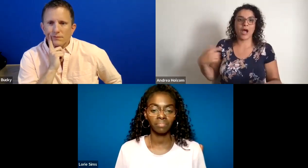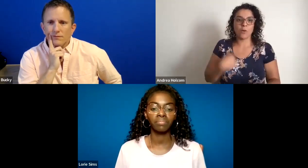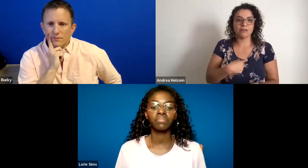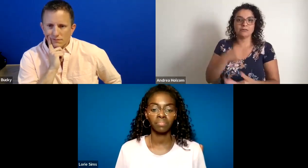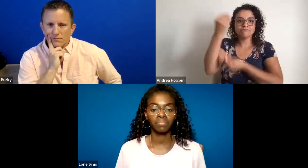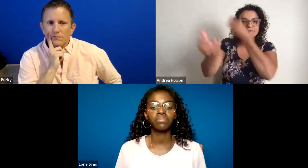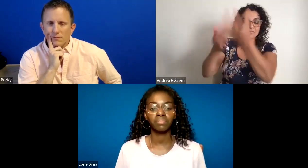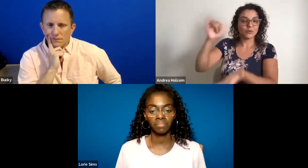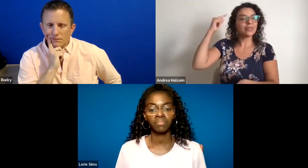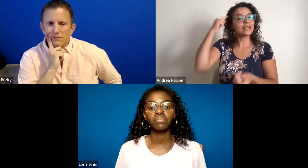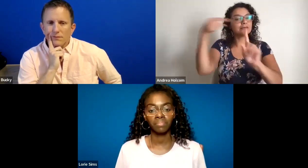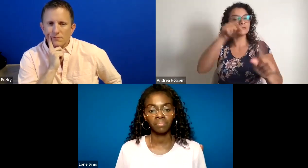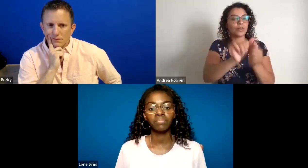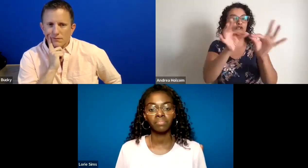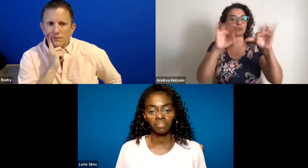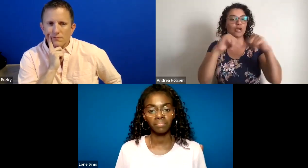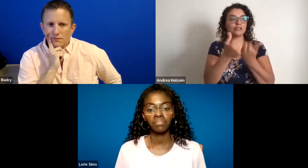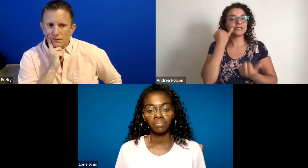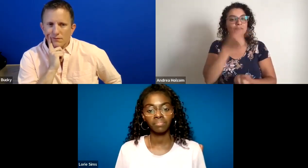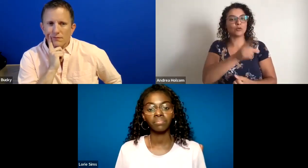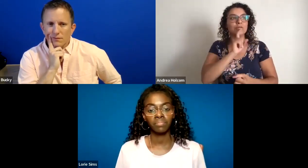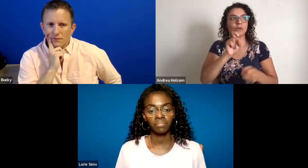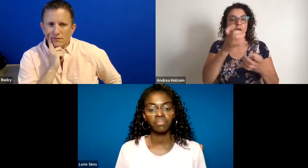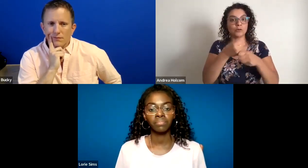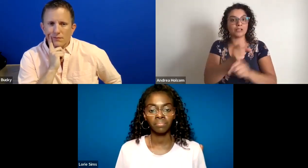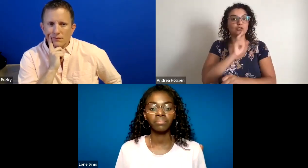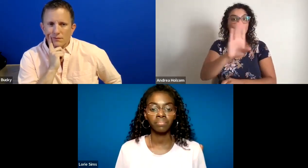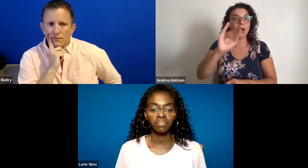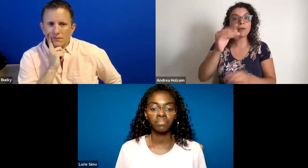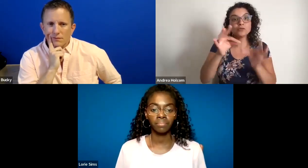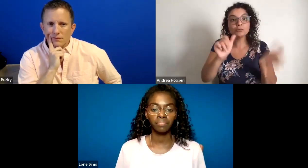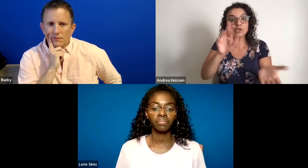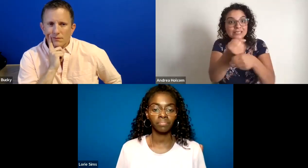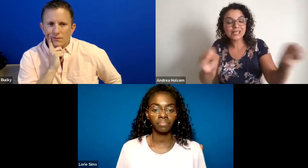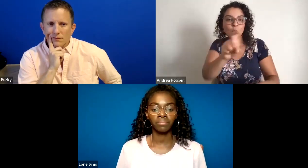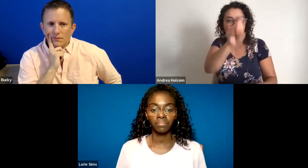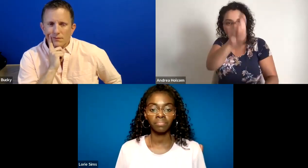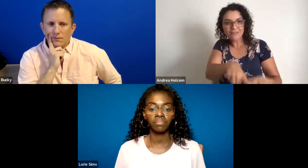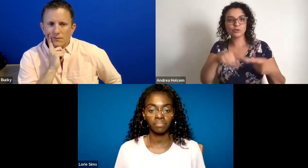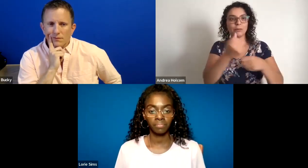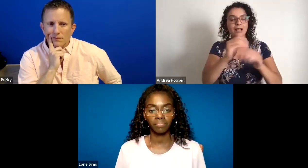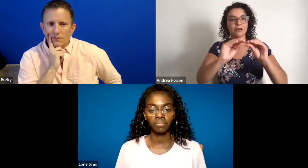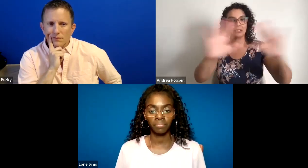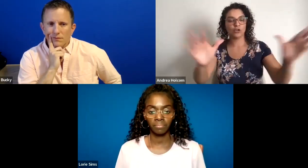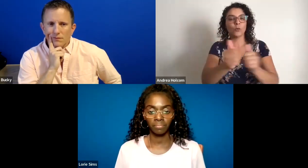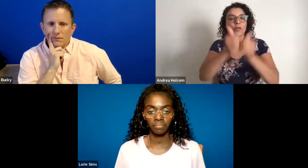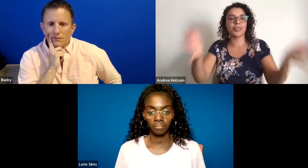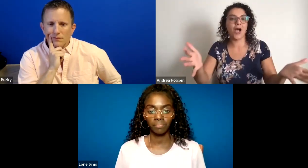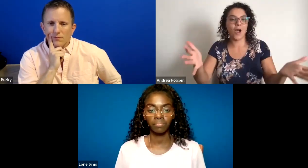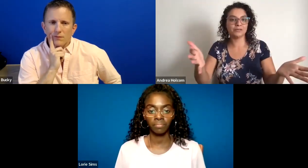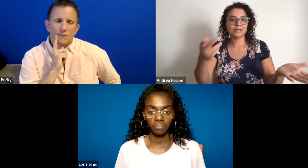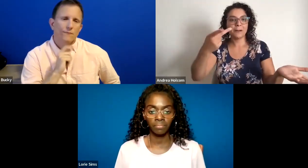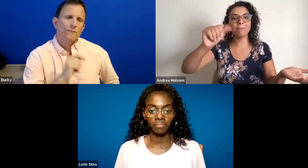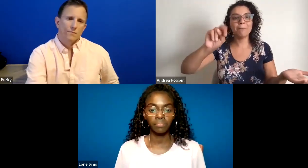on their own. They need to show without us telling them what to do. And I believe it's the same thing with interpreting agencies. You need to make sure